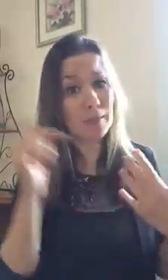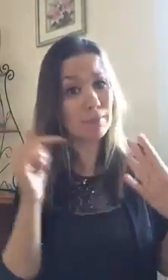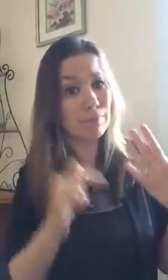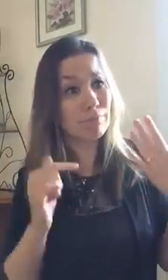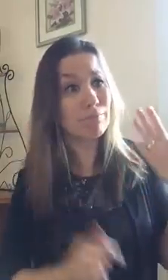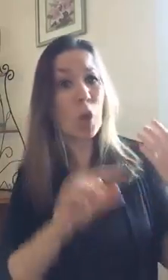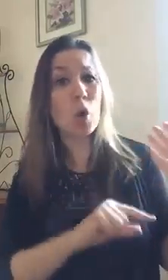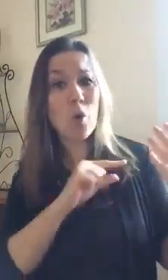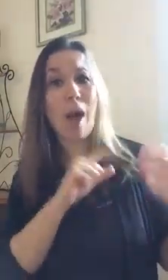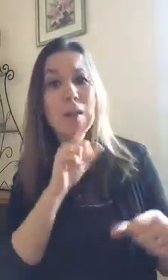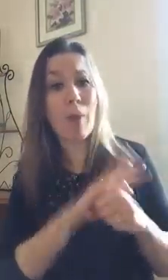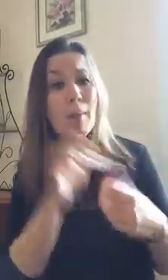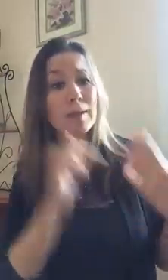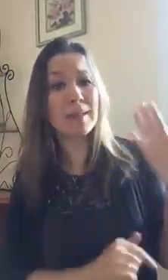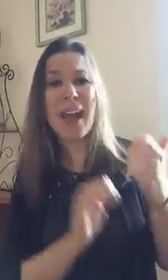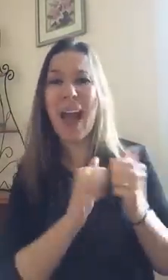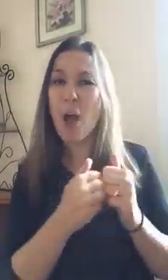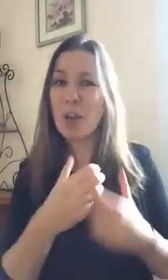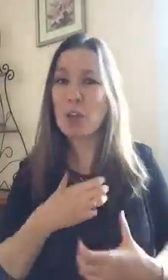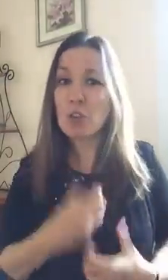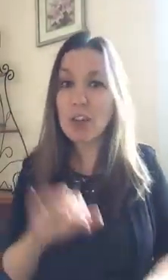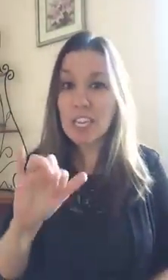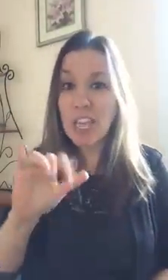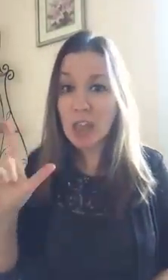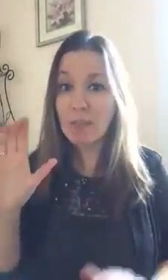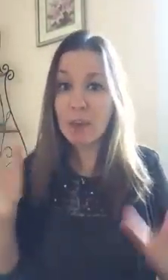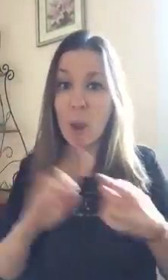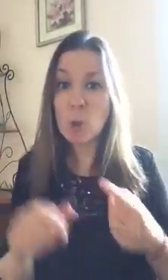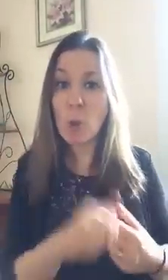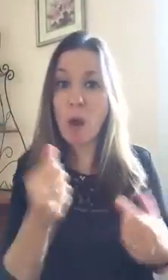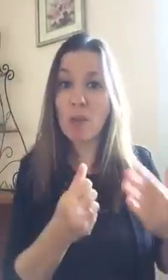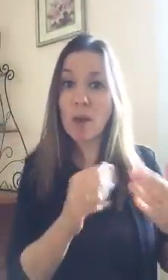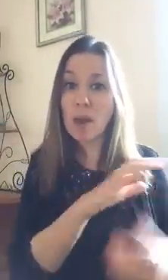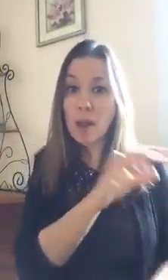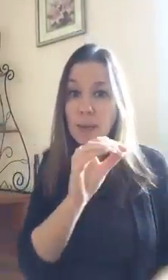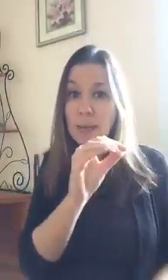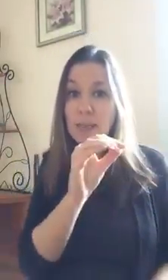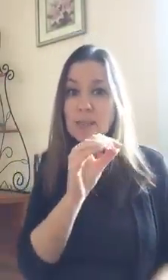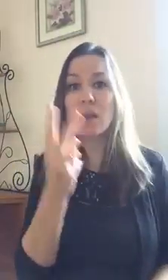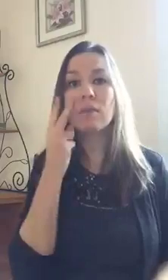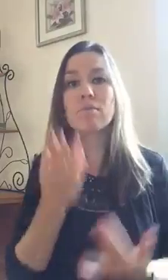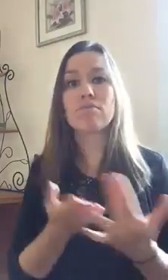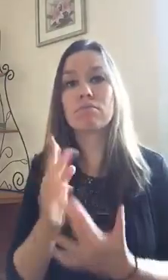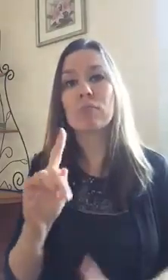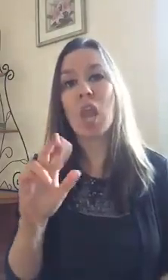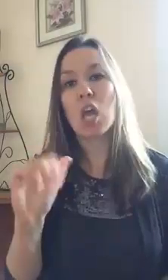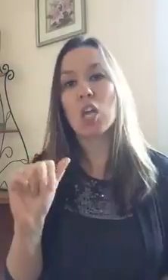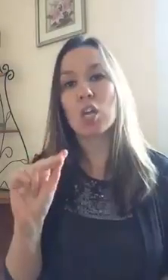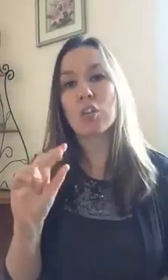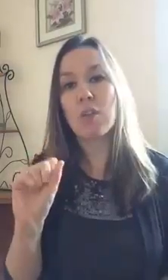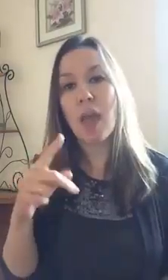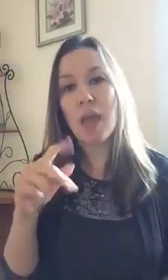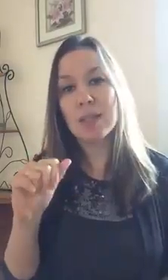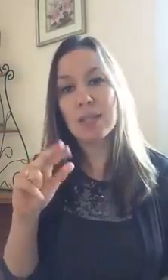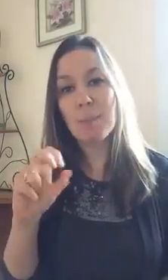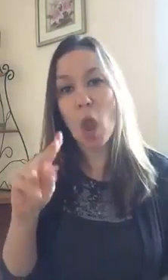quality? Because of their transparency. At any single step of this process, you can contact Young Living and you can go to their